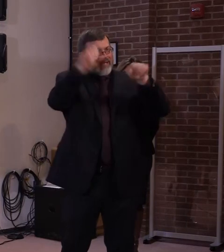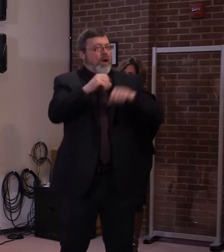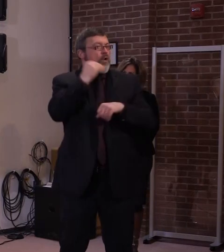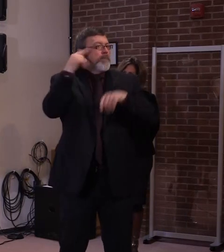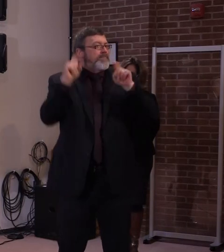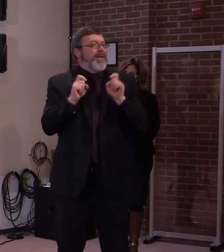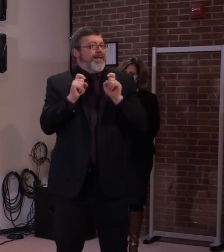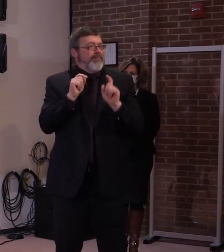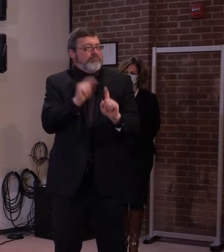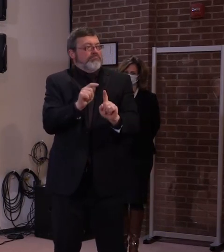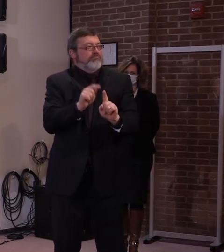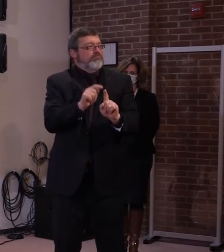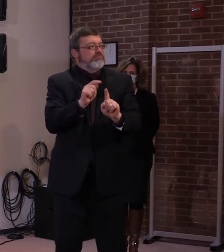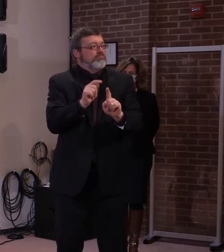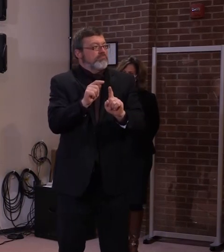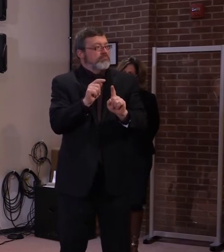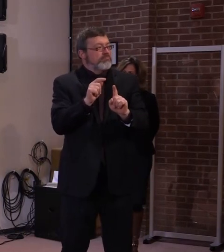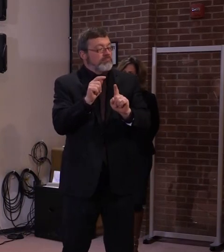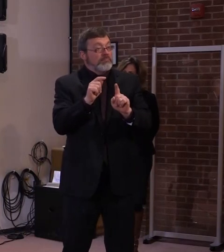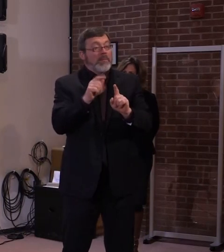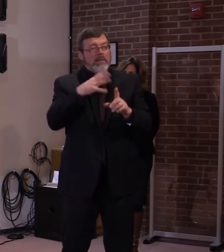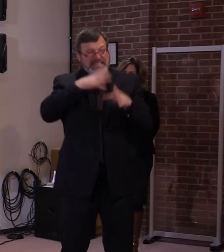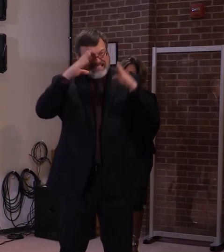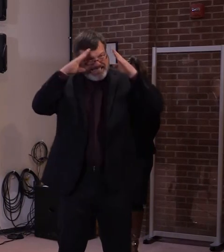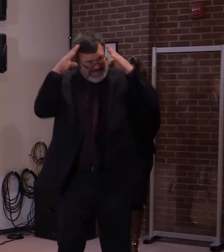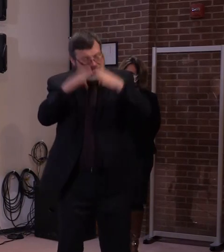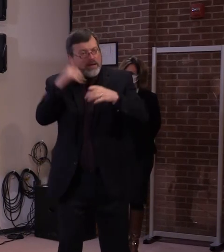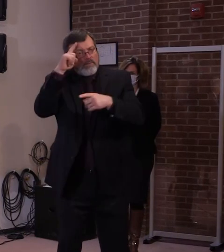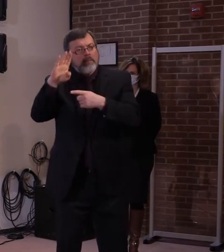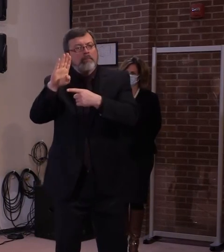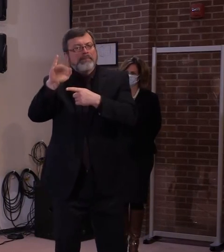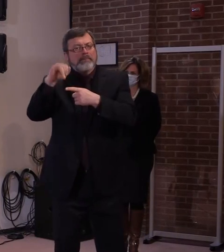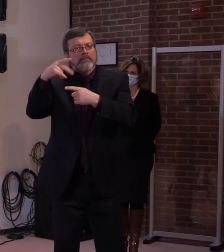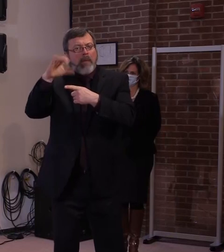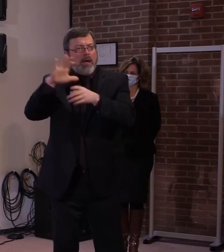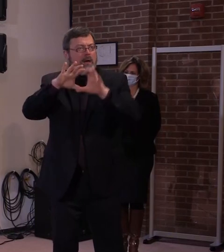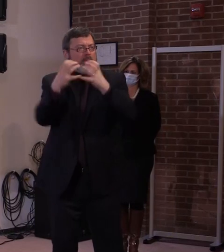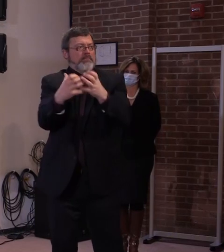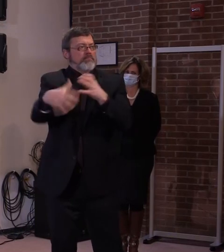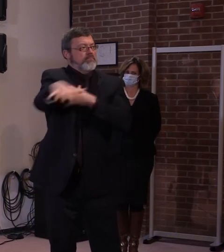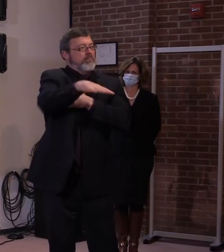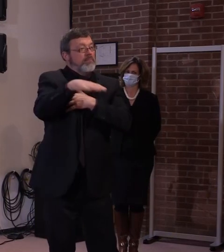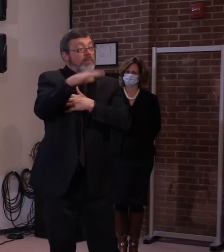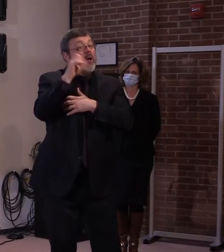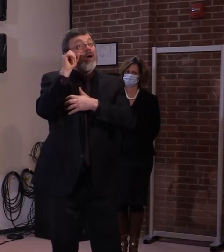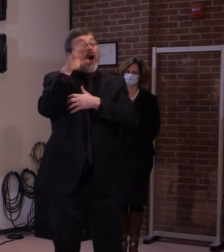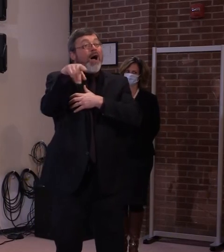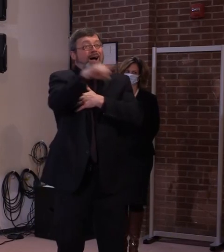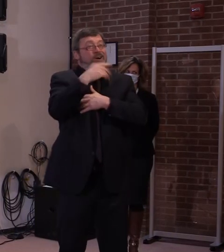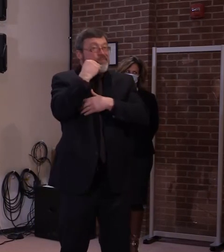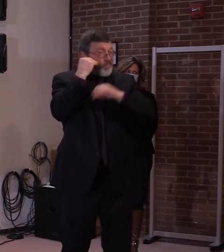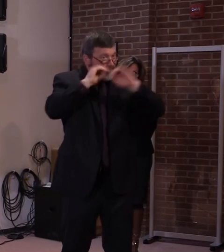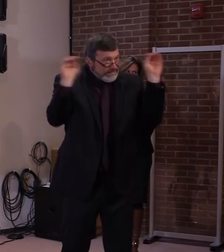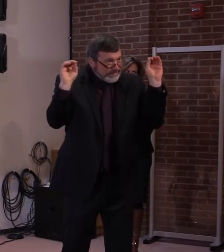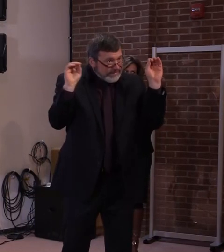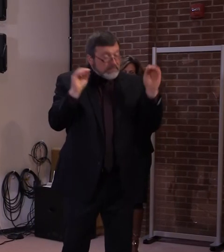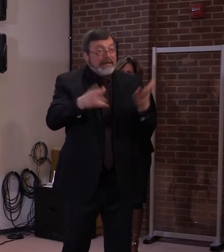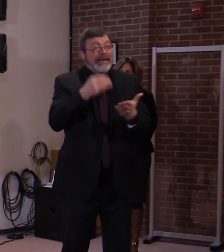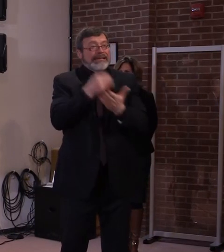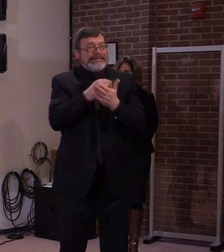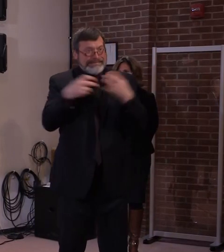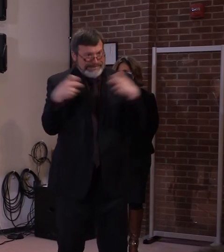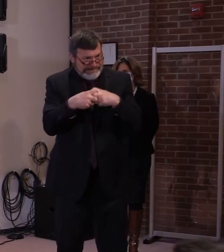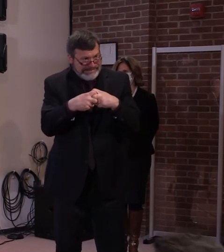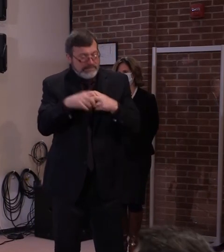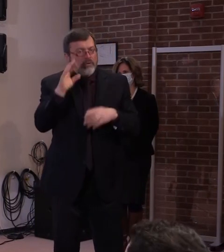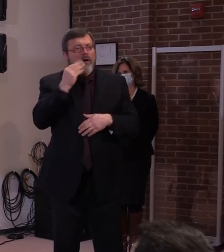those experiencing economic hardship, food insecurity, and homelessness. As a quick reminder, in